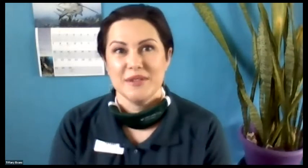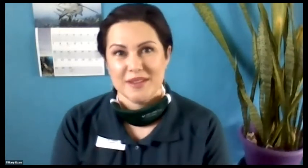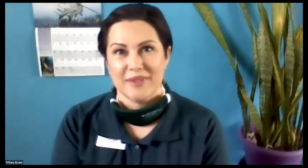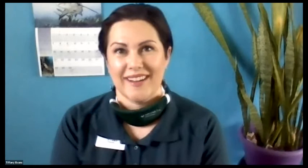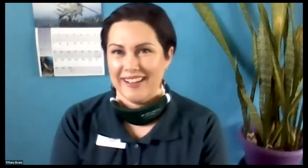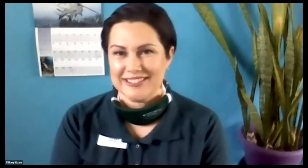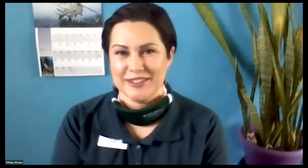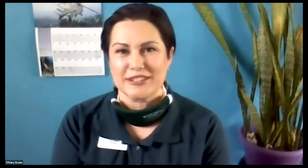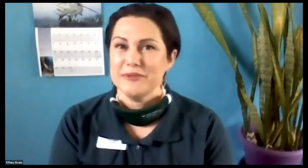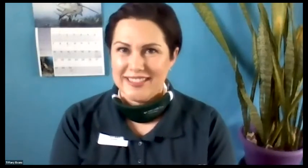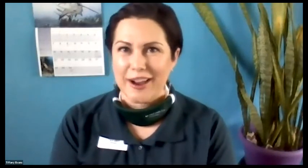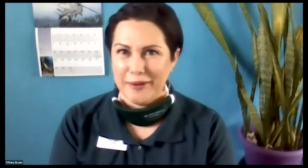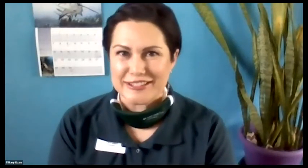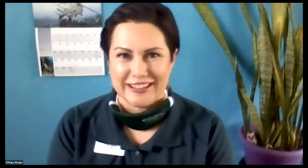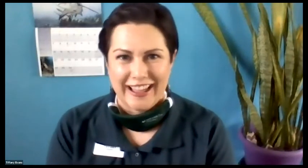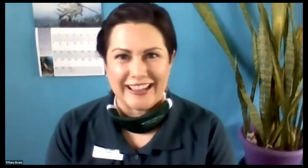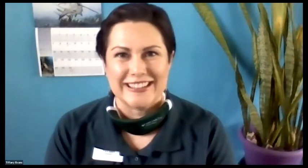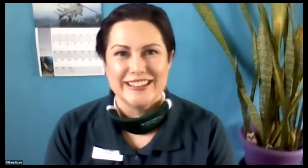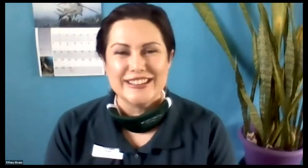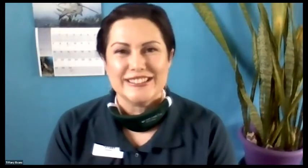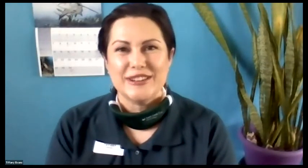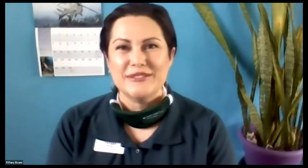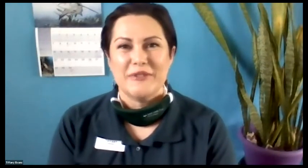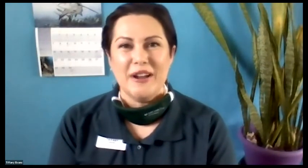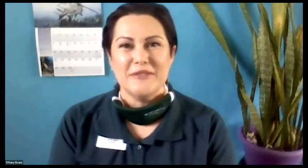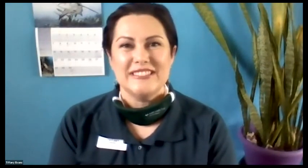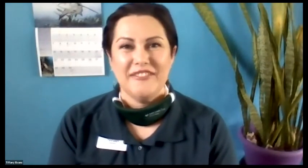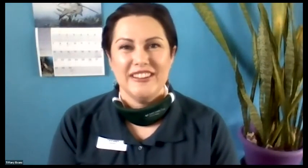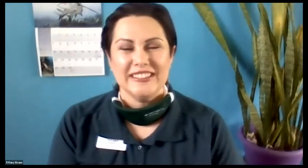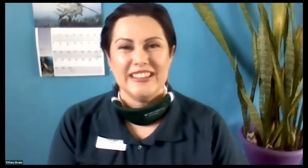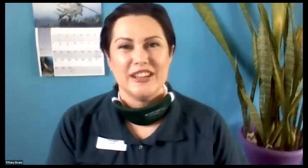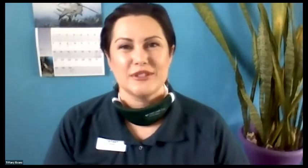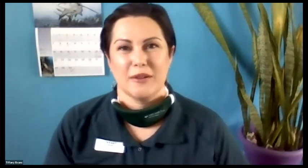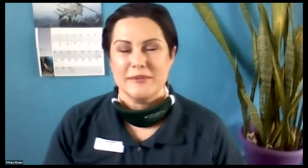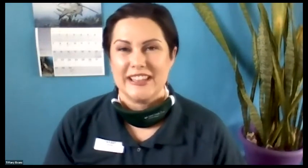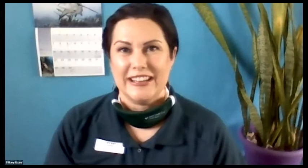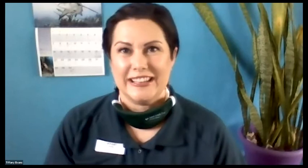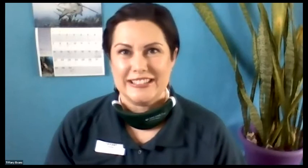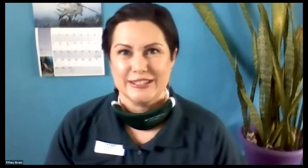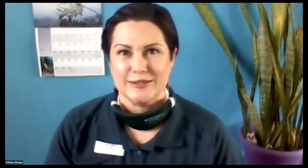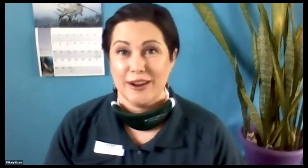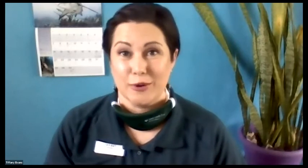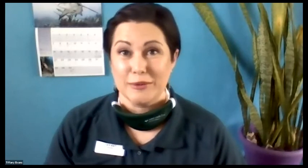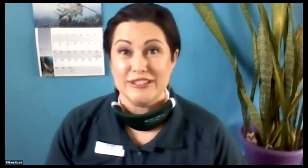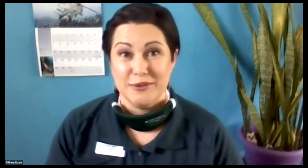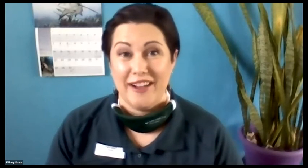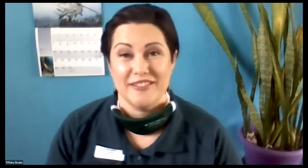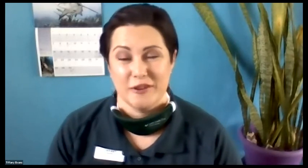zookeeper? Excellent question. We get that question a lot. So definitely go to our website, STLZOO.org. We do have information